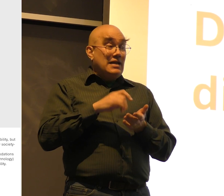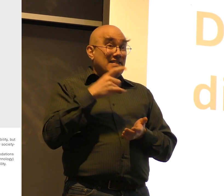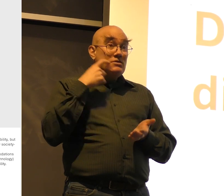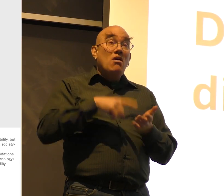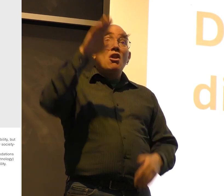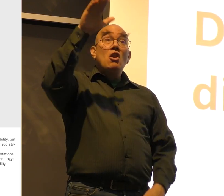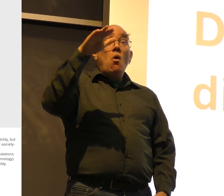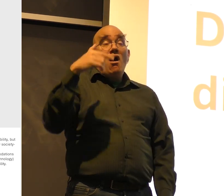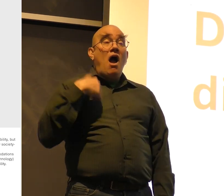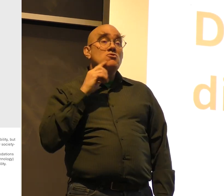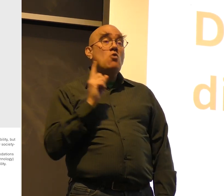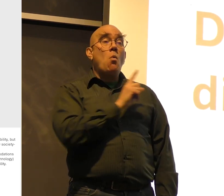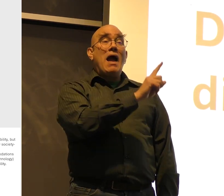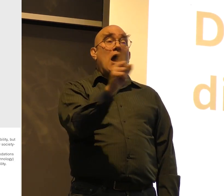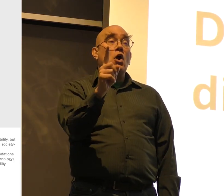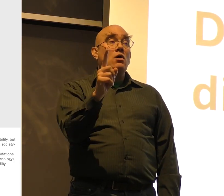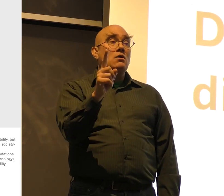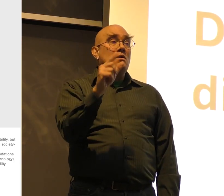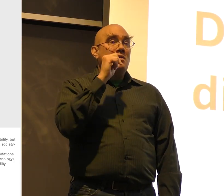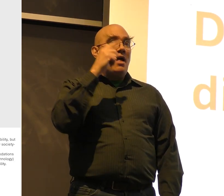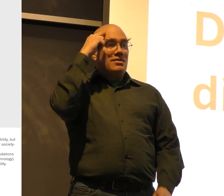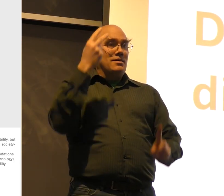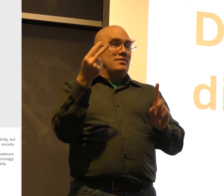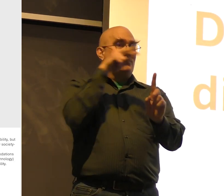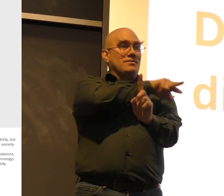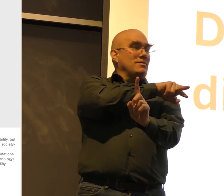Now, it's something that nobody else might notice. I might say, hey, that sign's too low, I'll walk